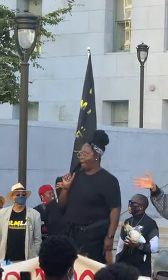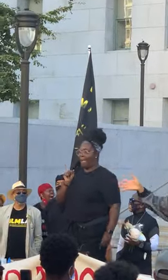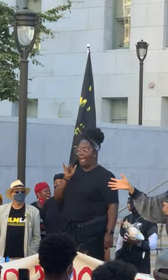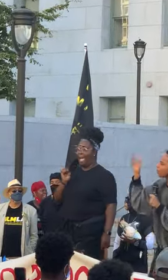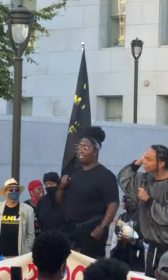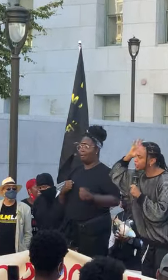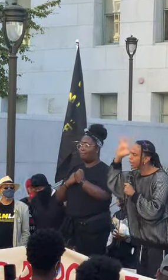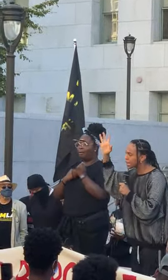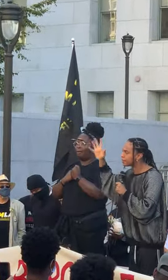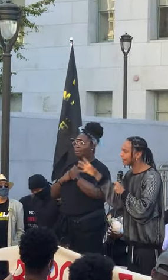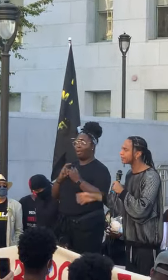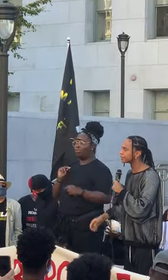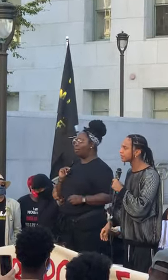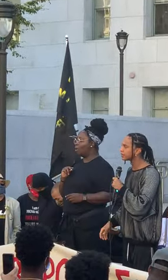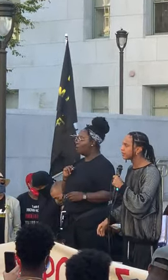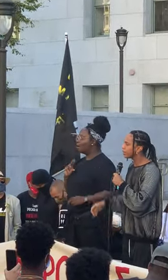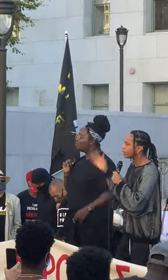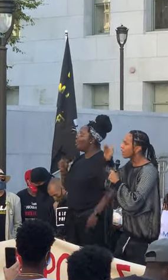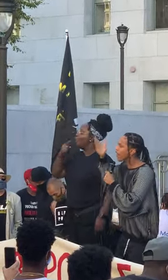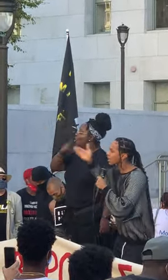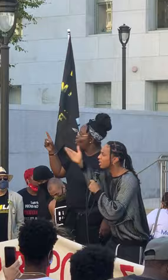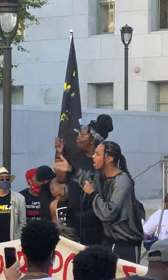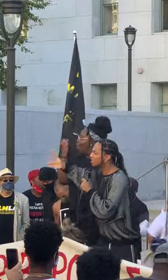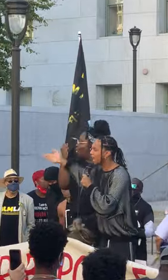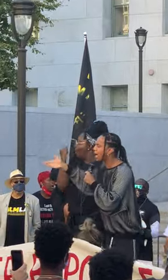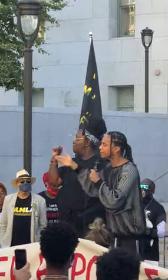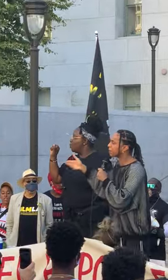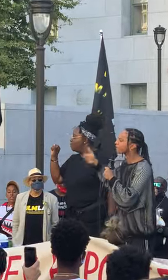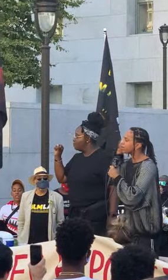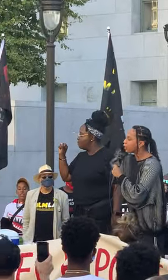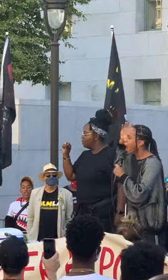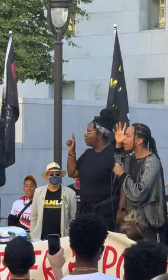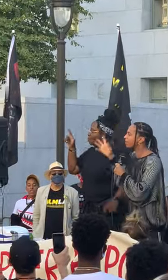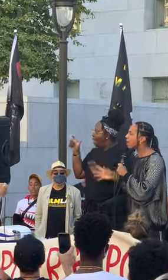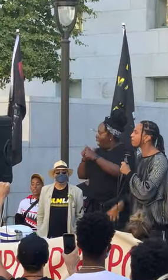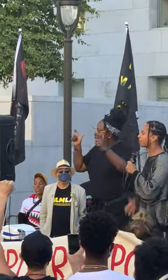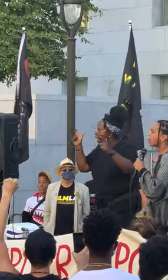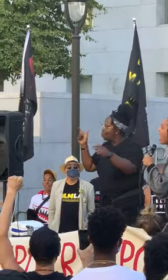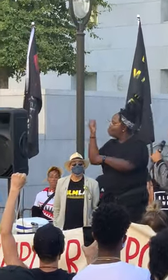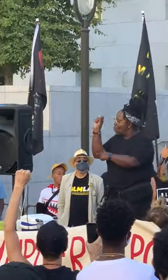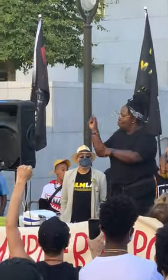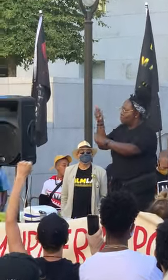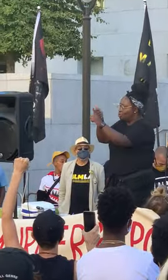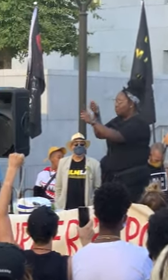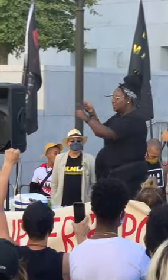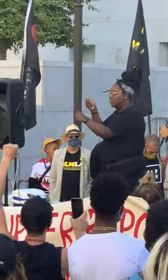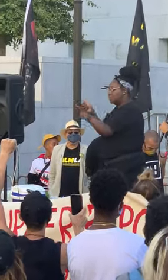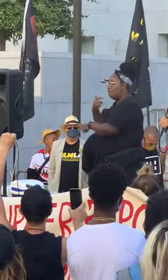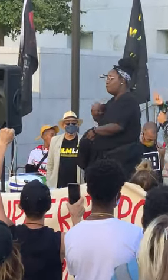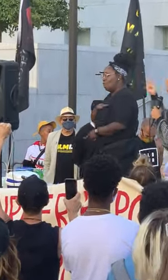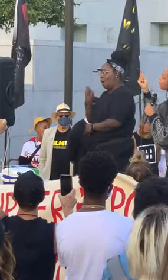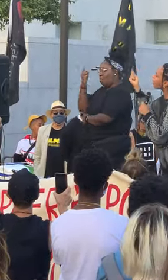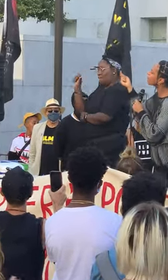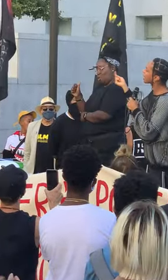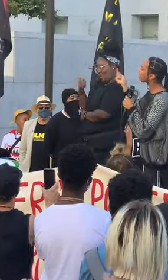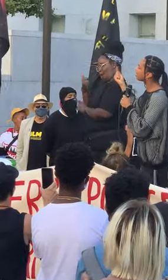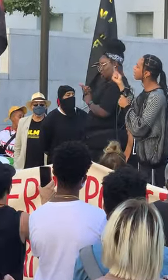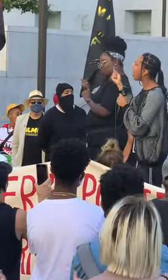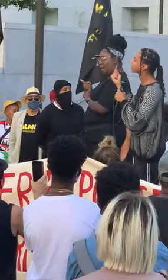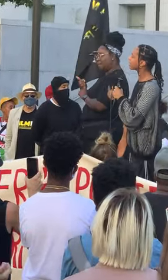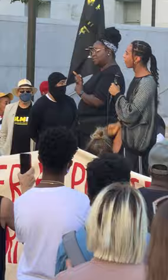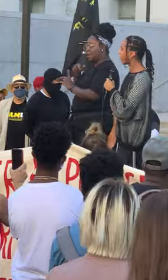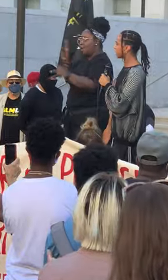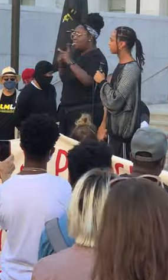You are the movement. Do you hear me? Yeah. You are not alongside the movement. You are the movement. We are the movement. We are the people that